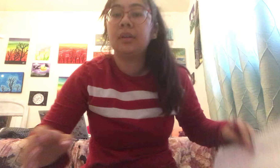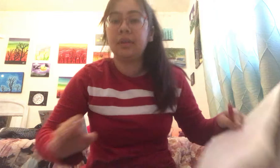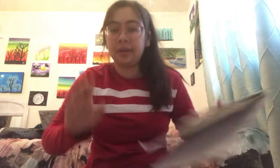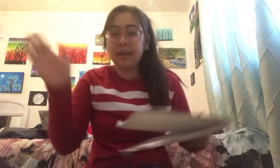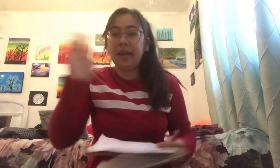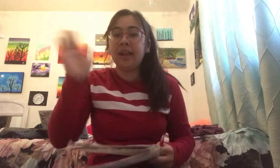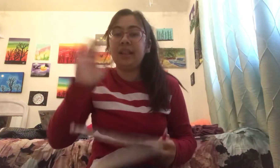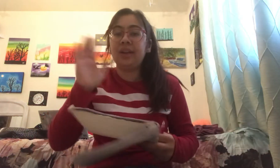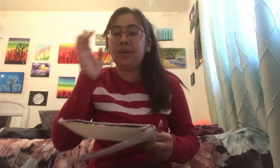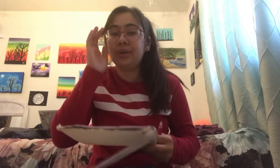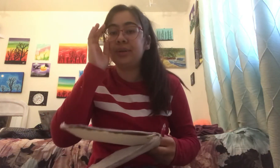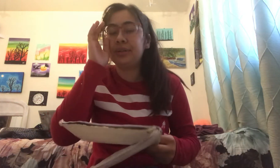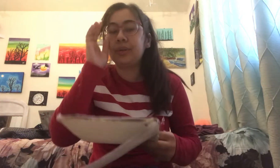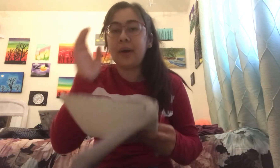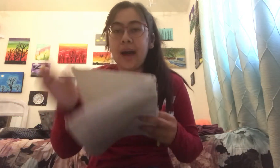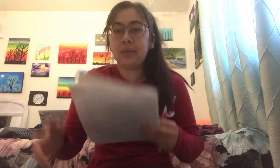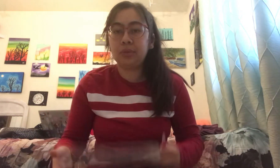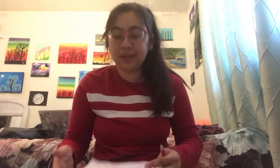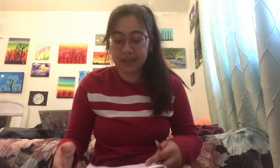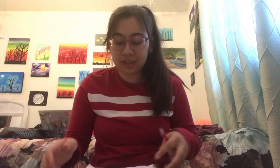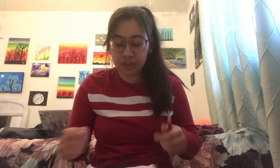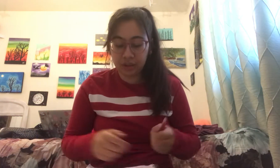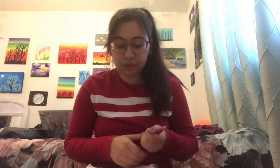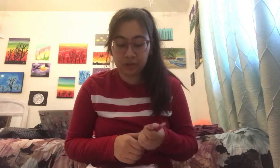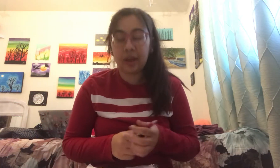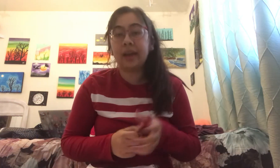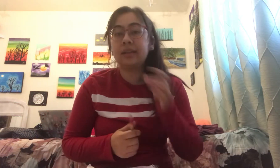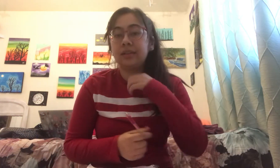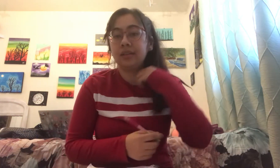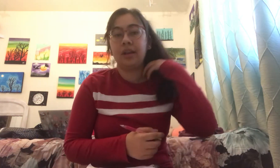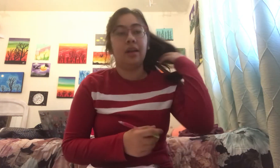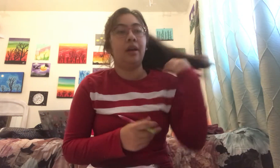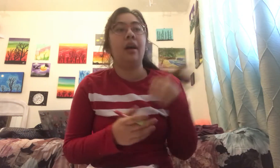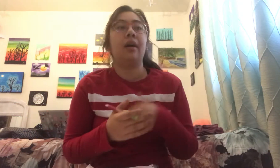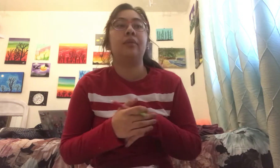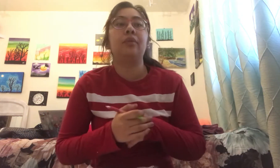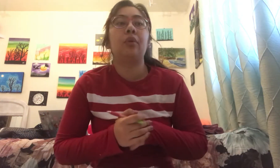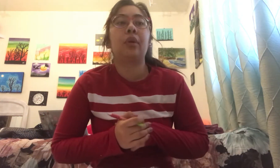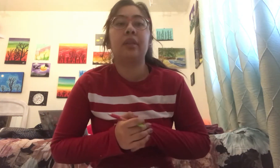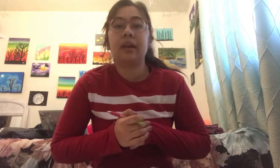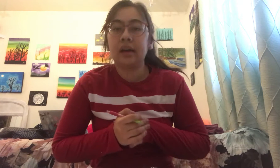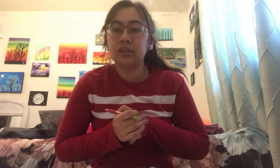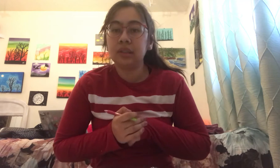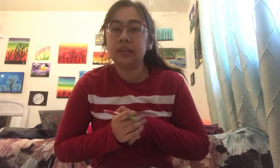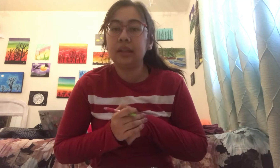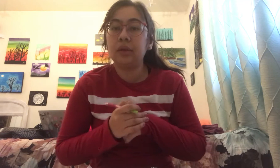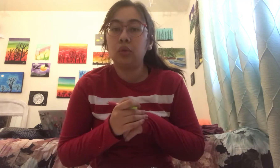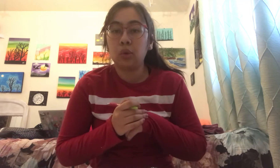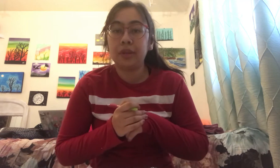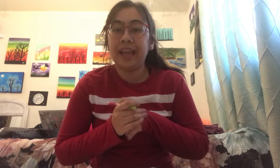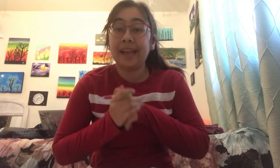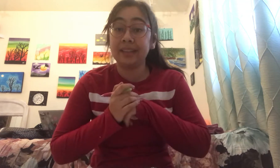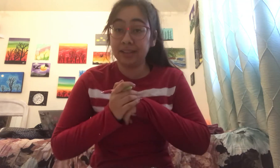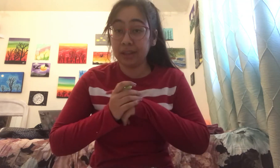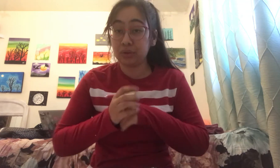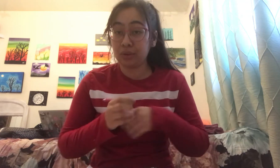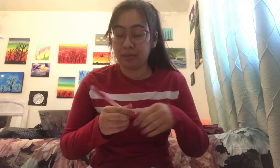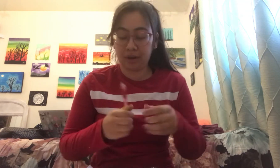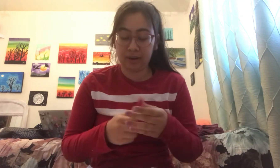hello so I will be teaching you signs for the countries in North and Central America